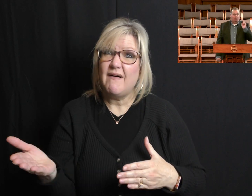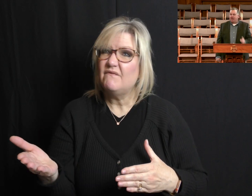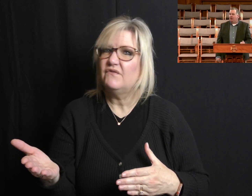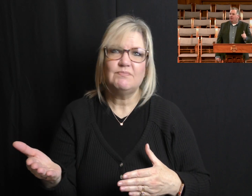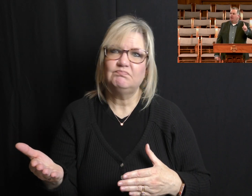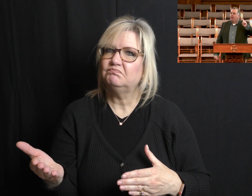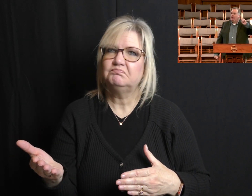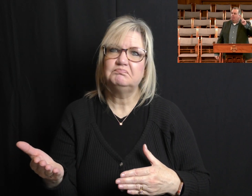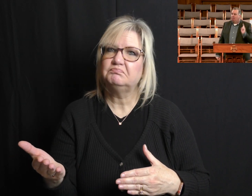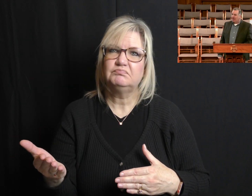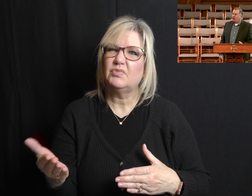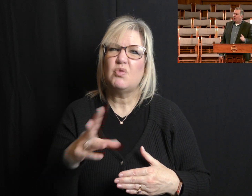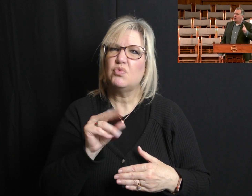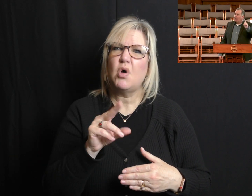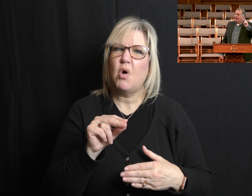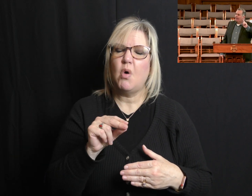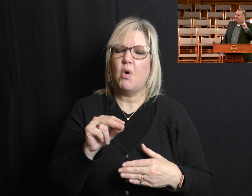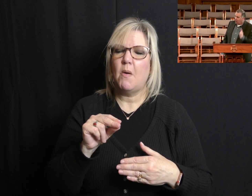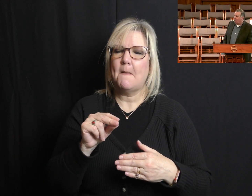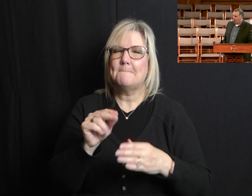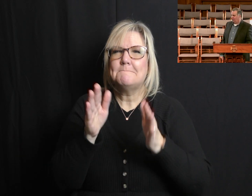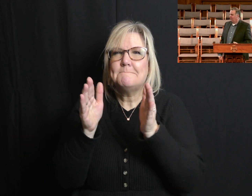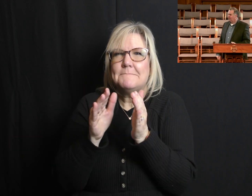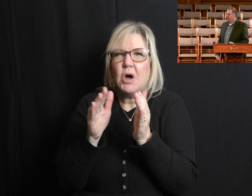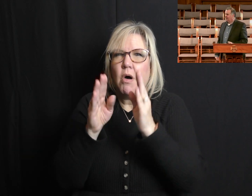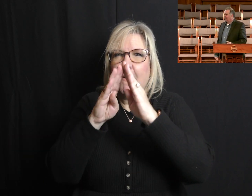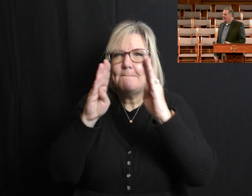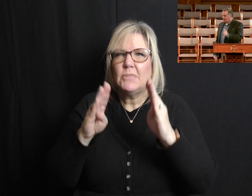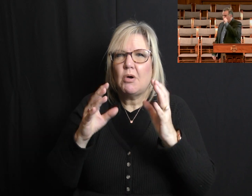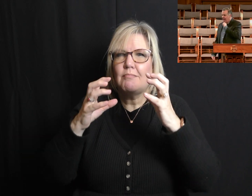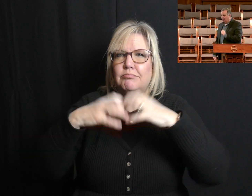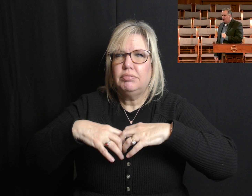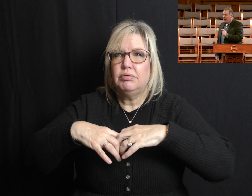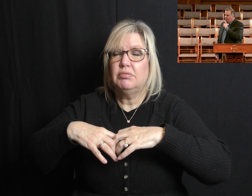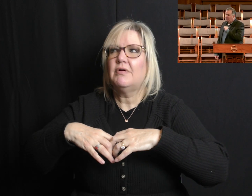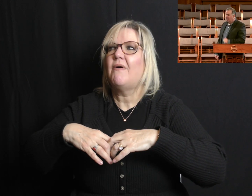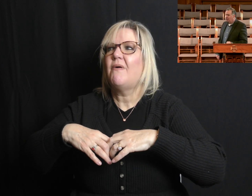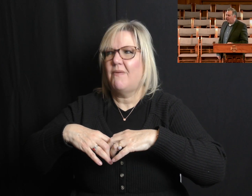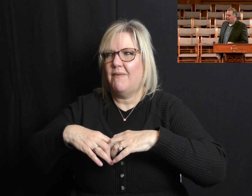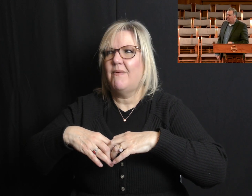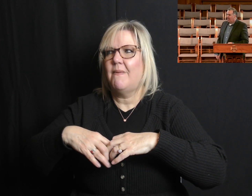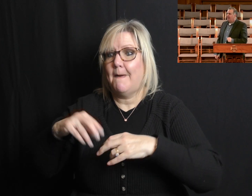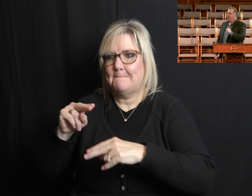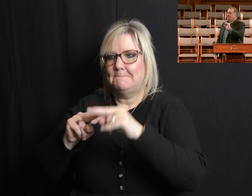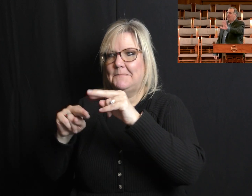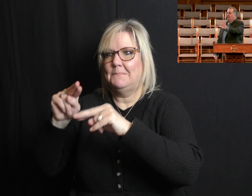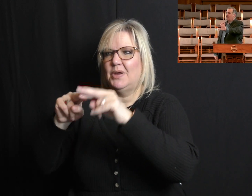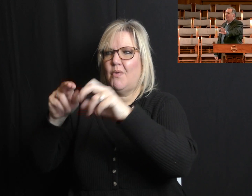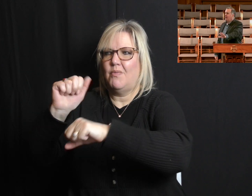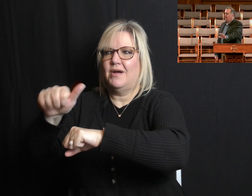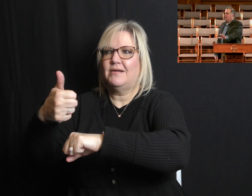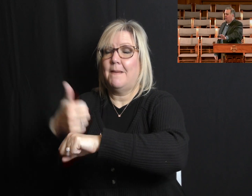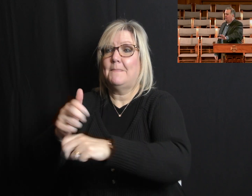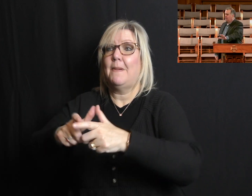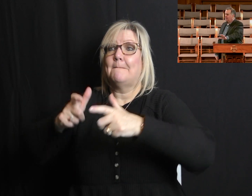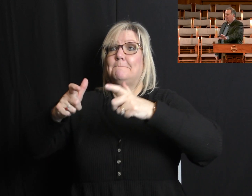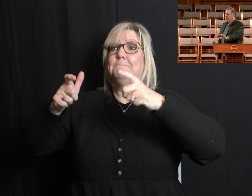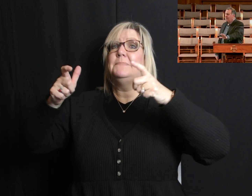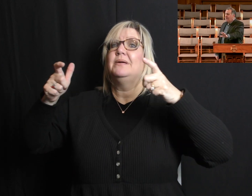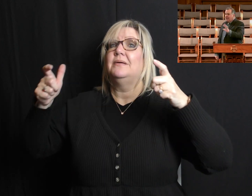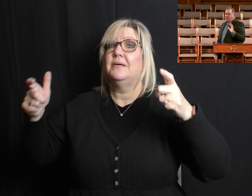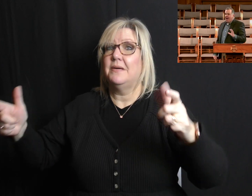will build bigger barns. That's what I'll do. I'll build bigger barns. Let me show you what it looks like in a Baptist